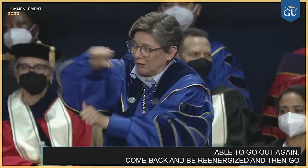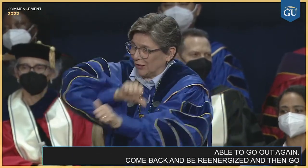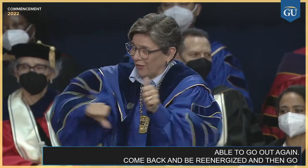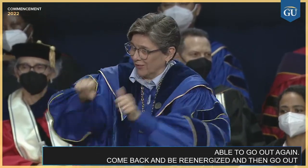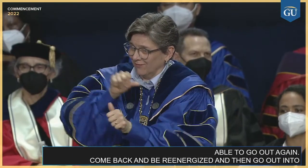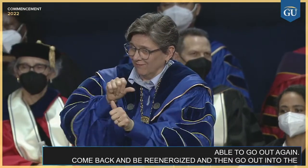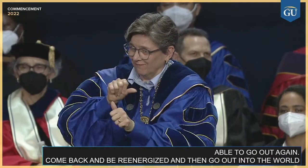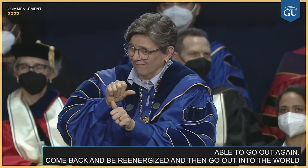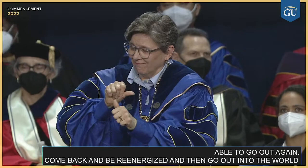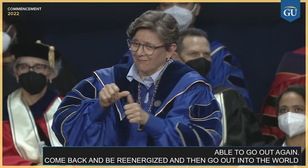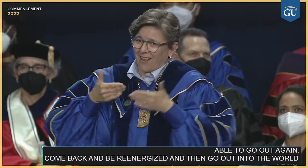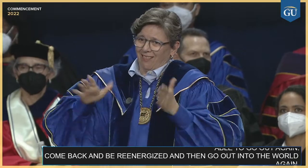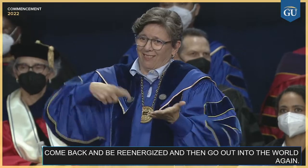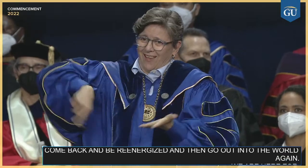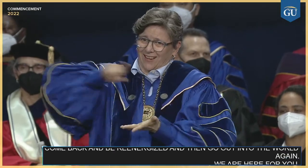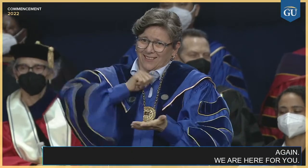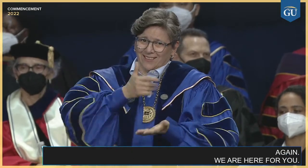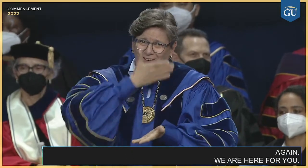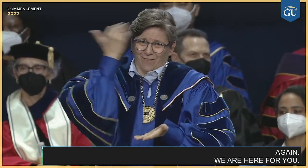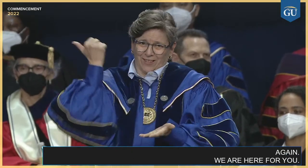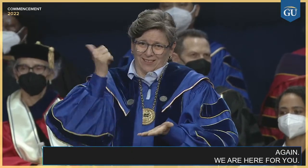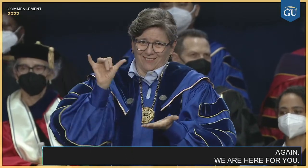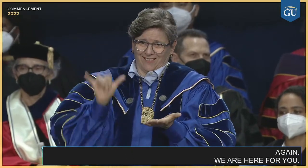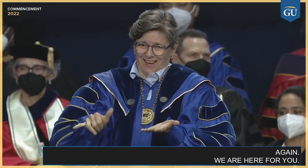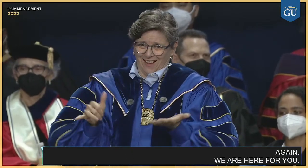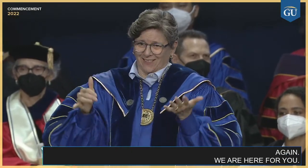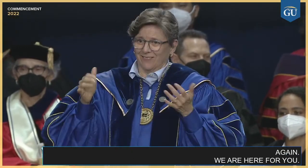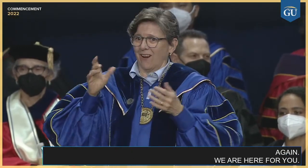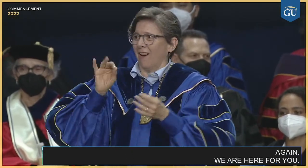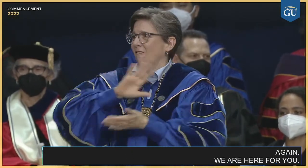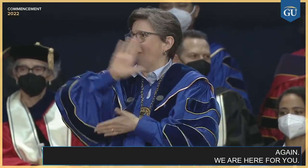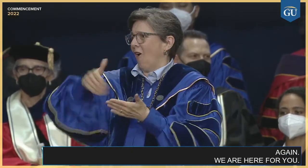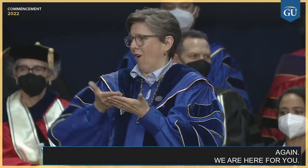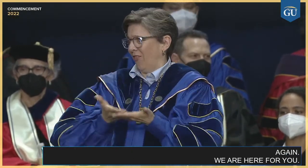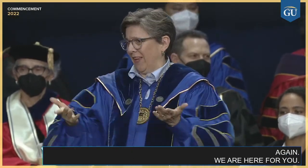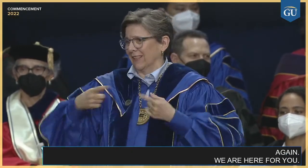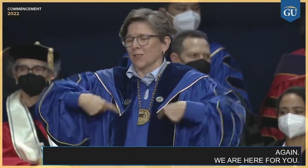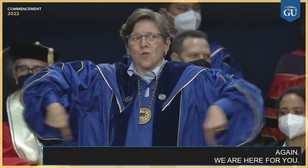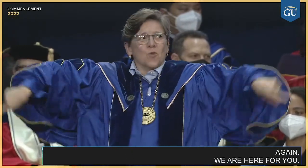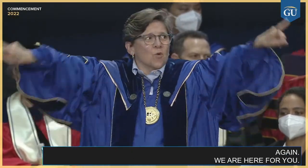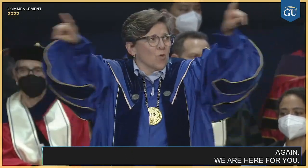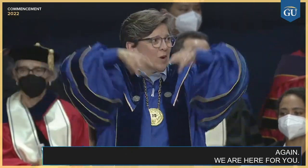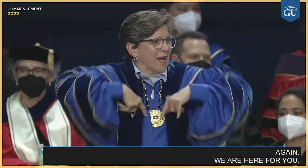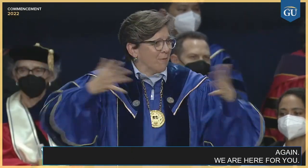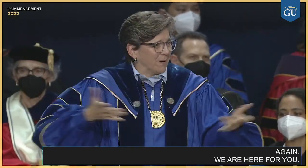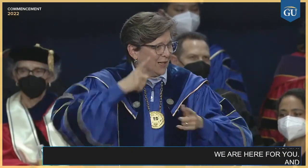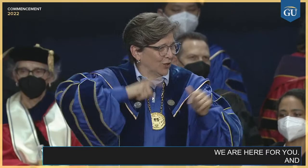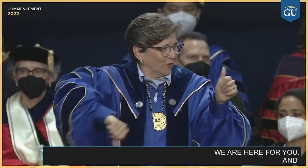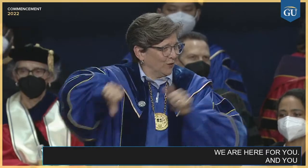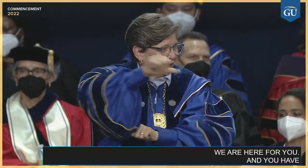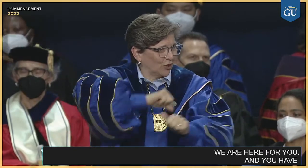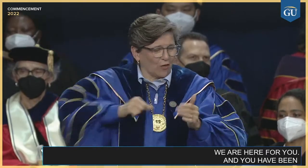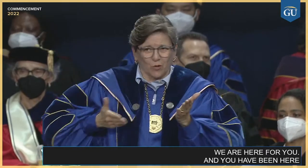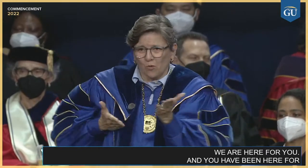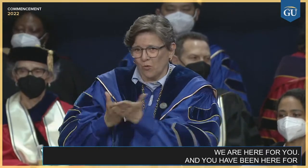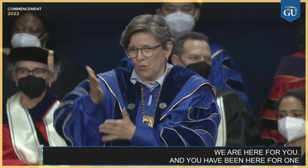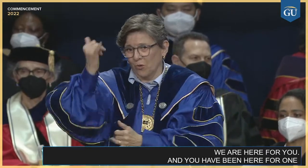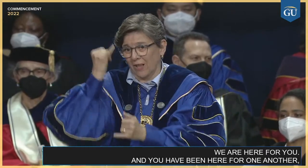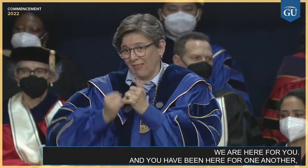And you have been here for one another, and let us not forget that. Of all things, we have to be here for